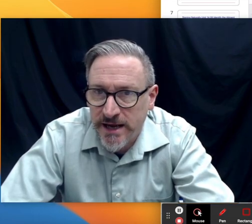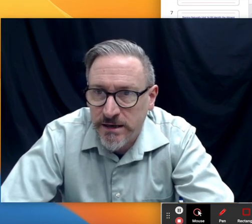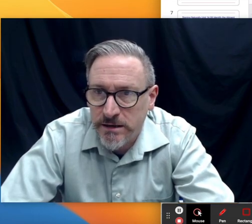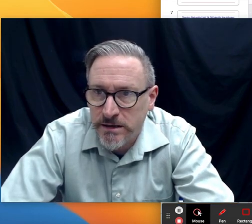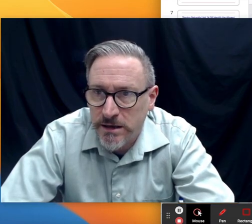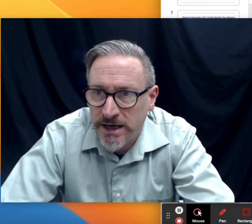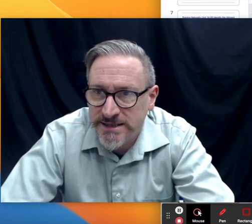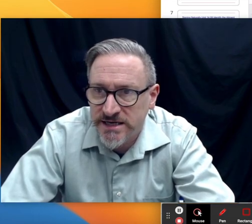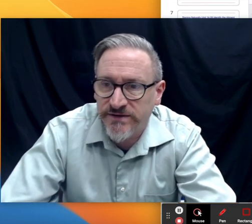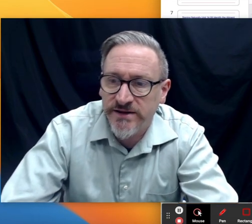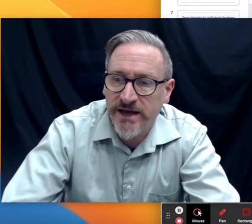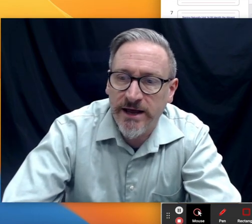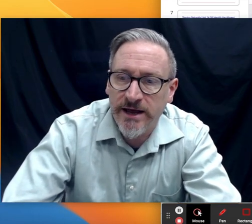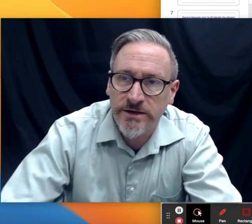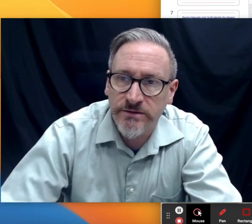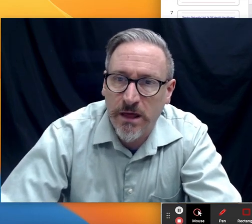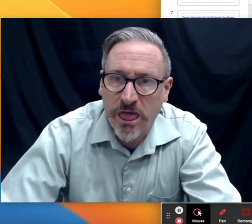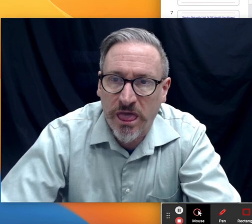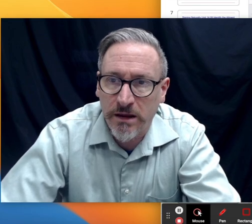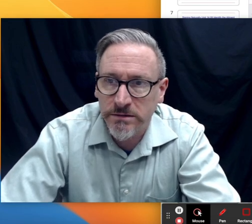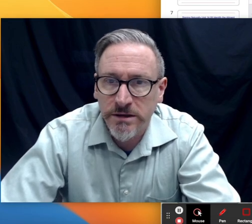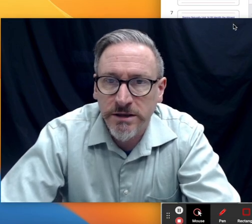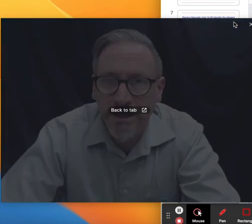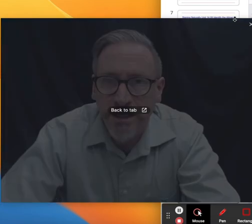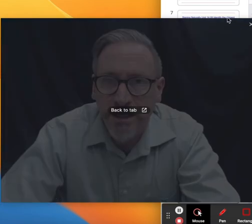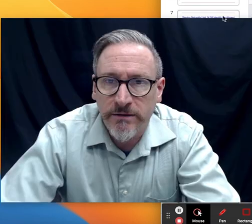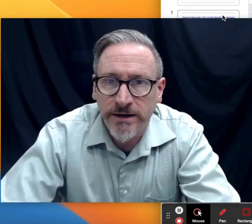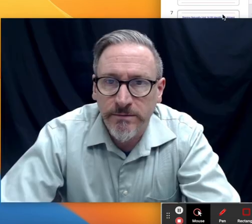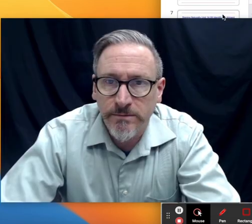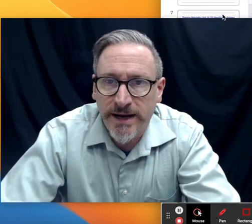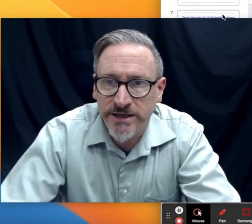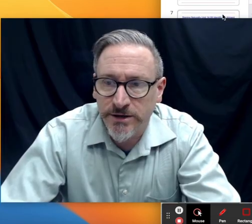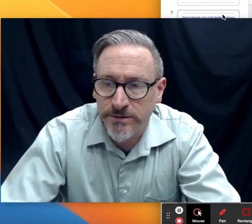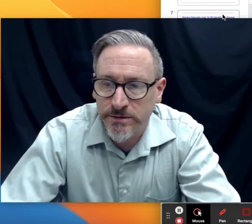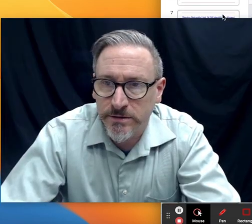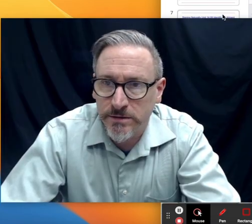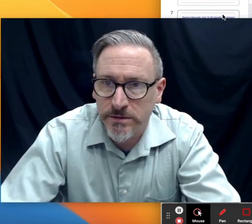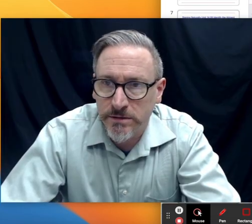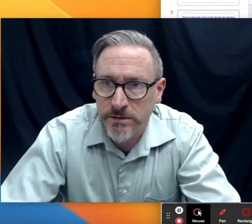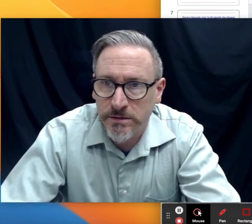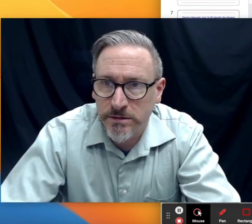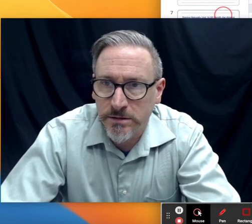Once again, identify the ailment. All right, back to here.